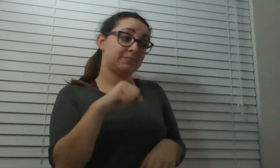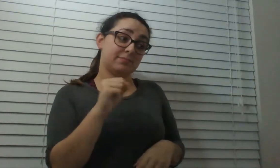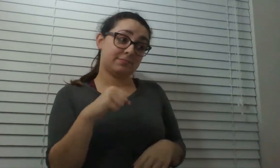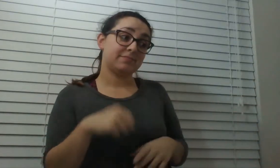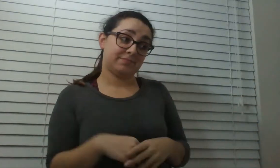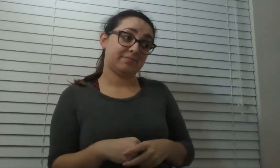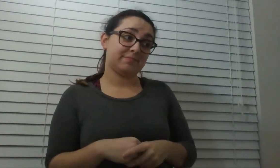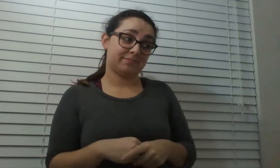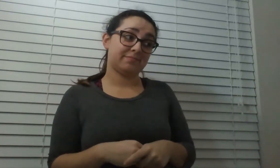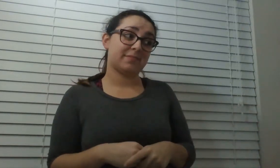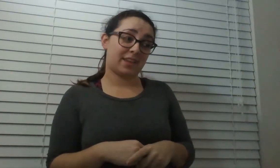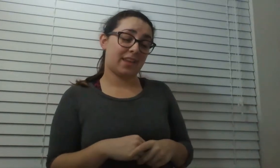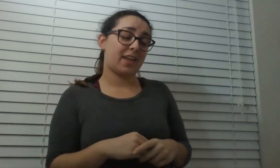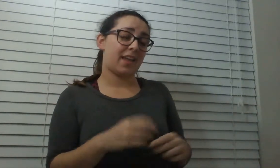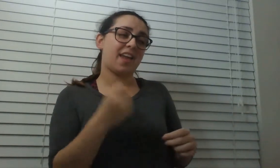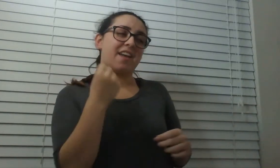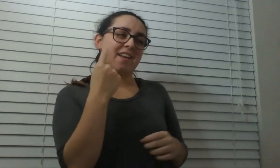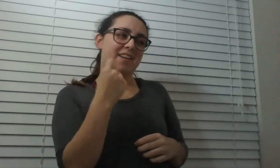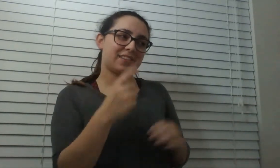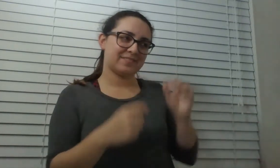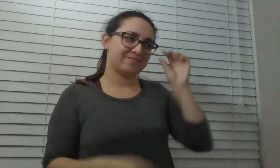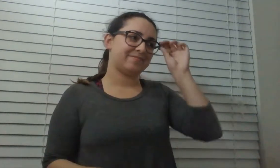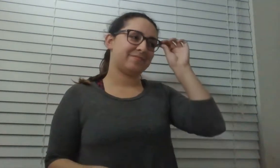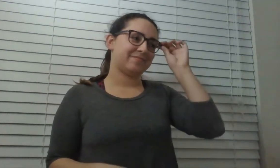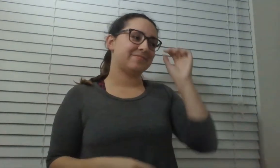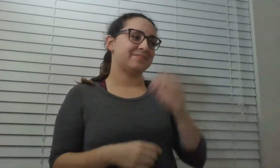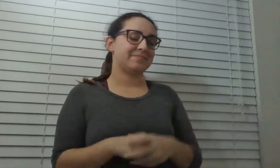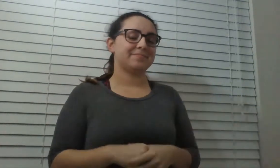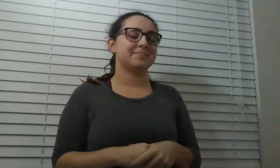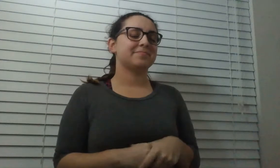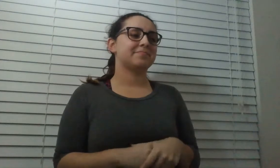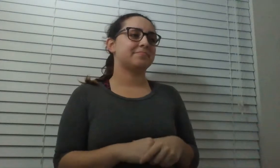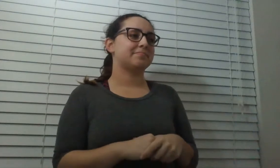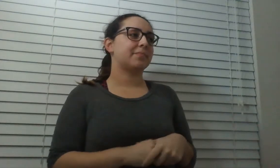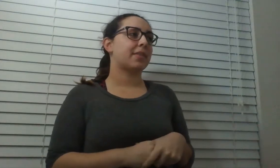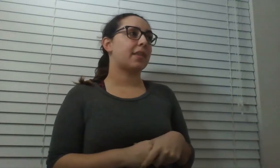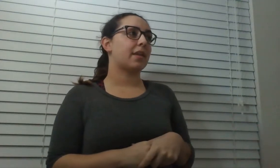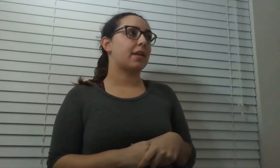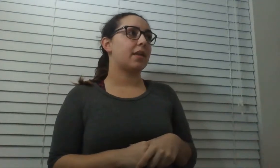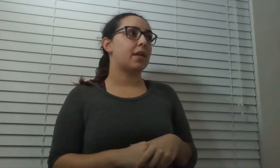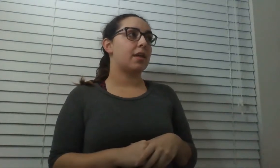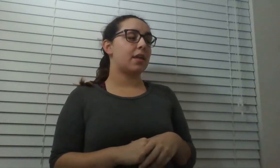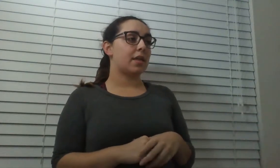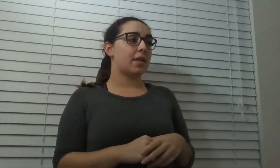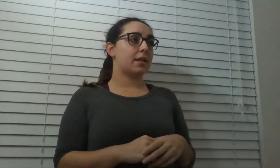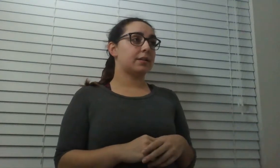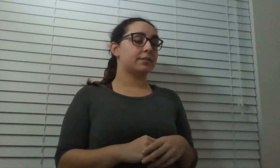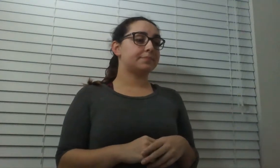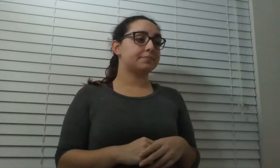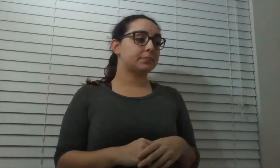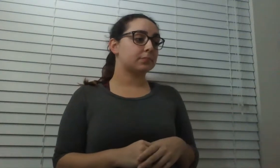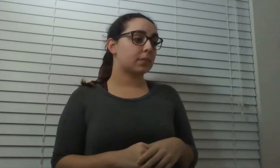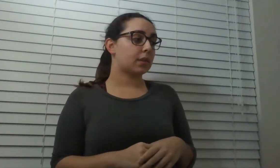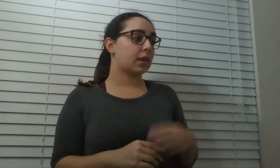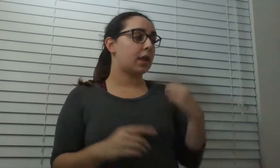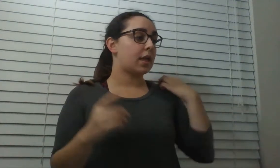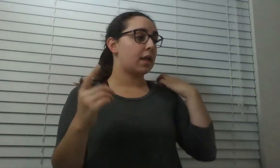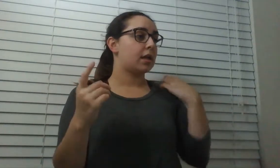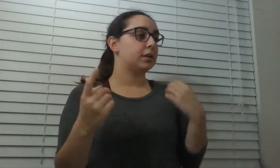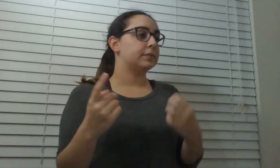another clip to play. Imagine my surprise the day that we were to leave. Oh, wait. Can we stop for a second? Yeah, sure. I'm